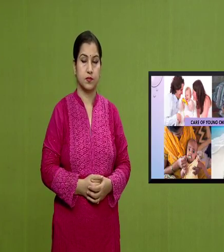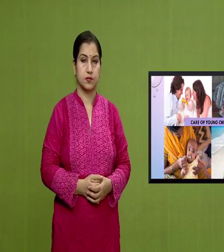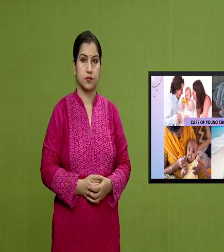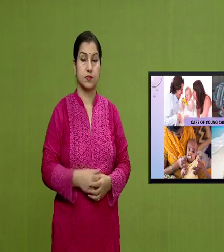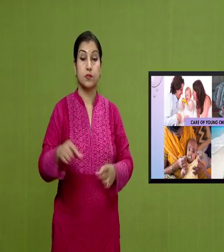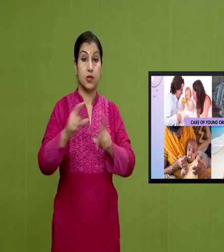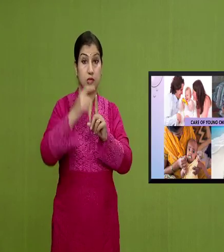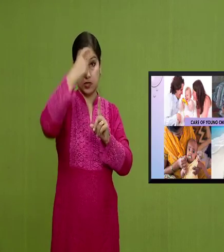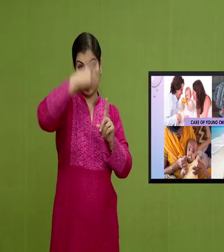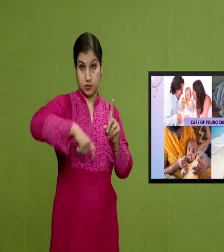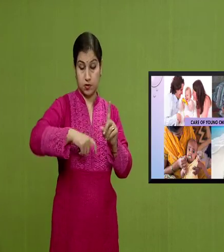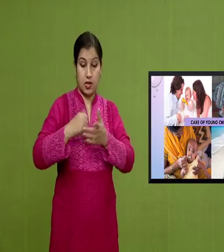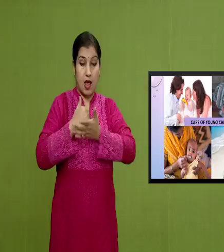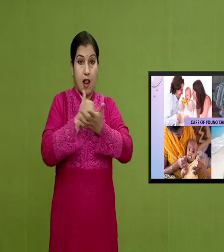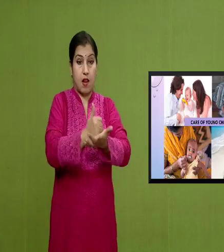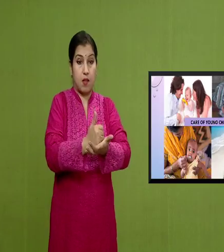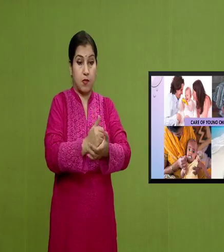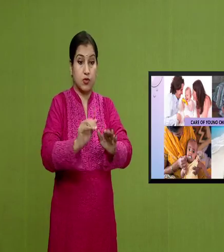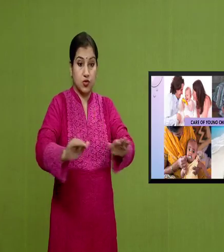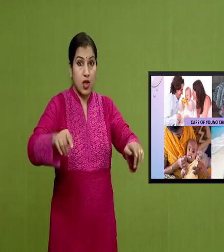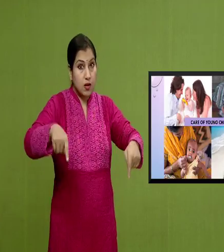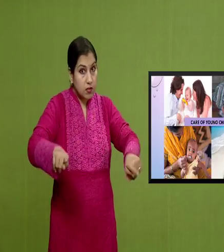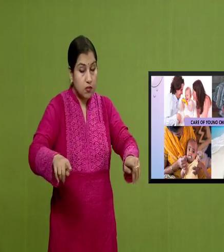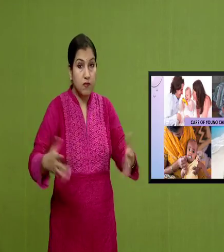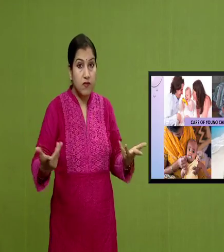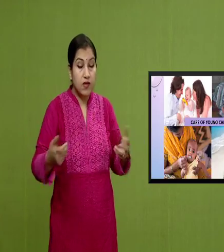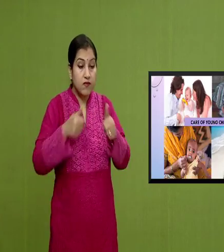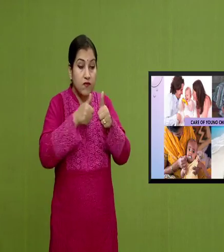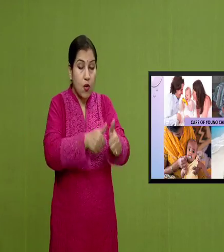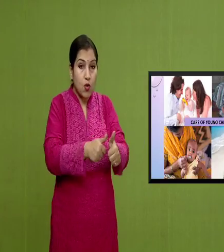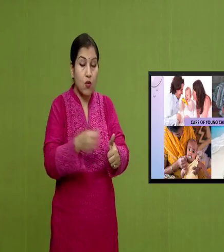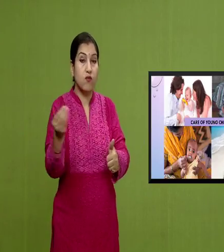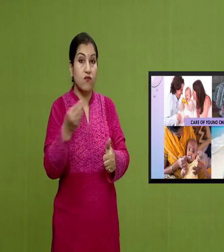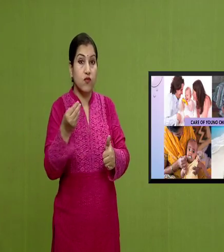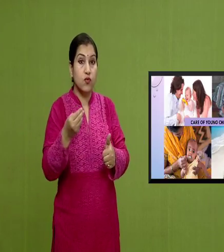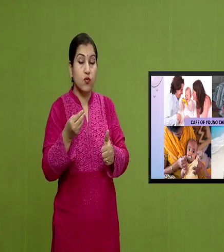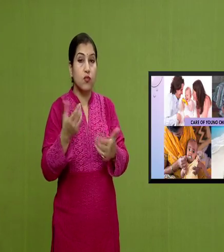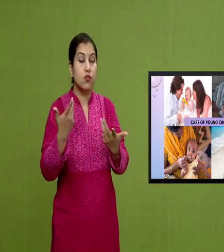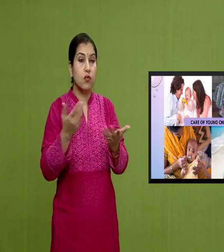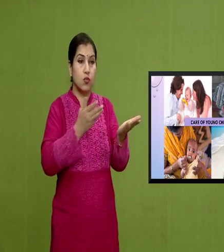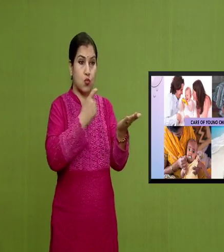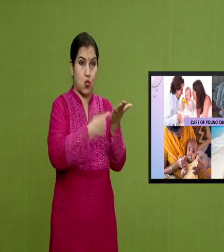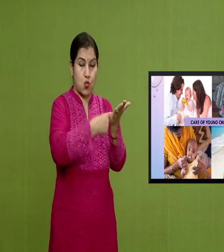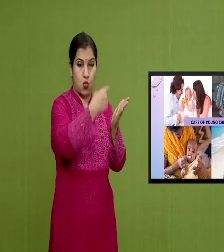Discipline helps the child to follow a certain code of conduct.